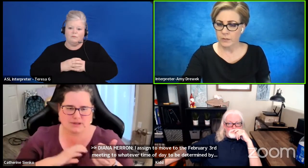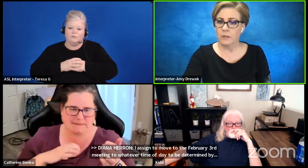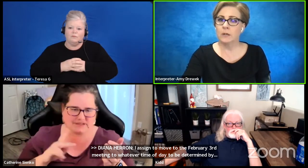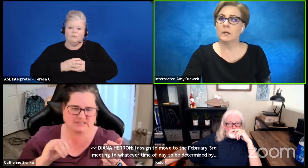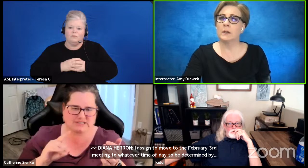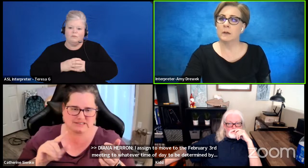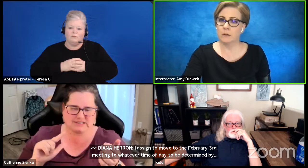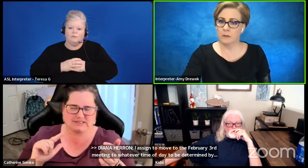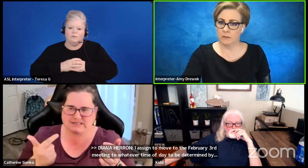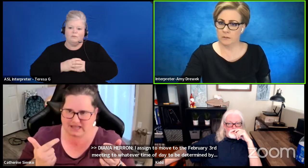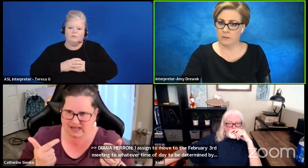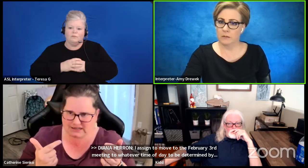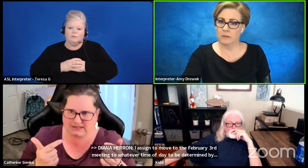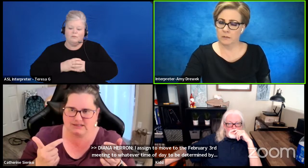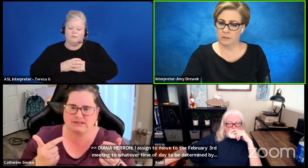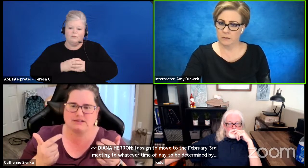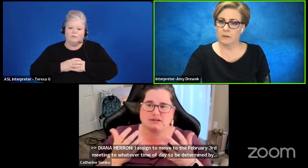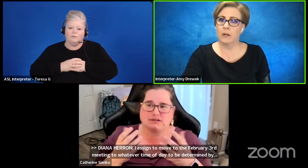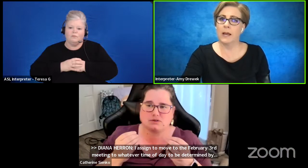February 3rd.